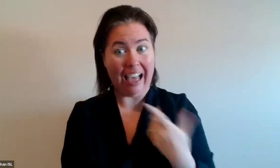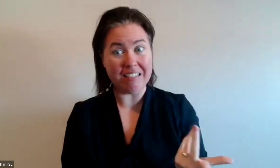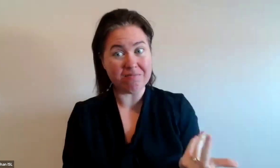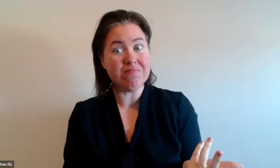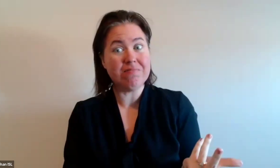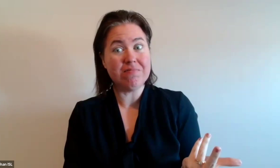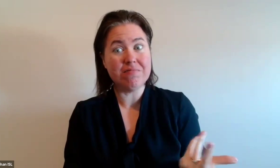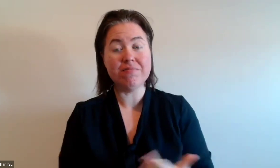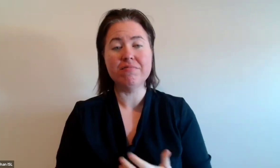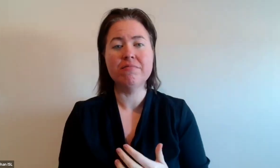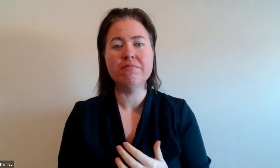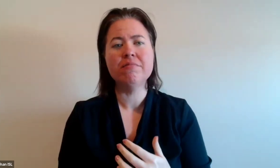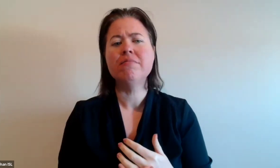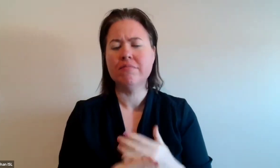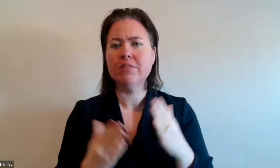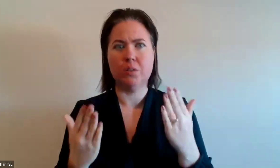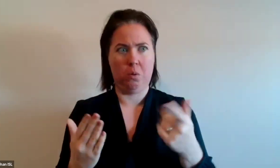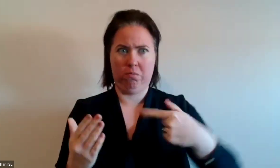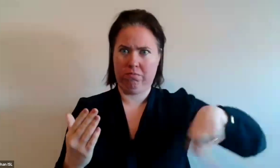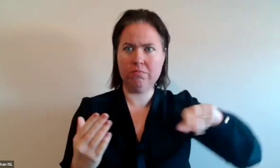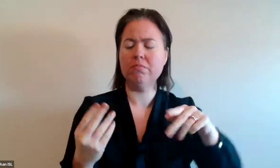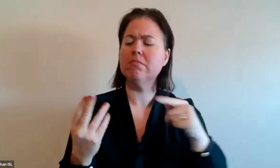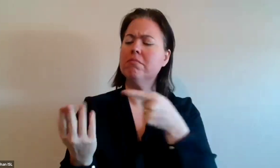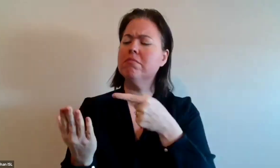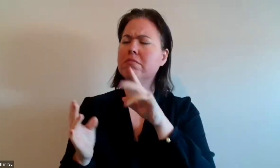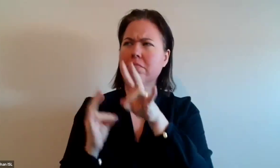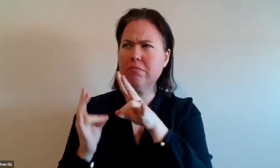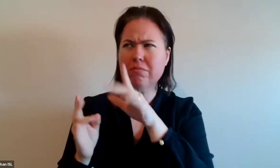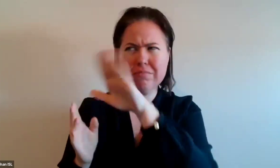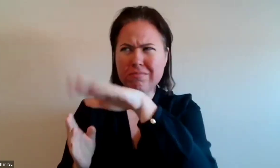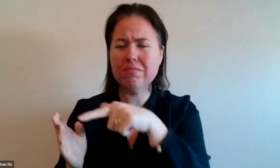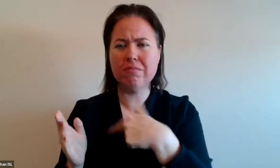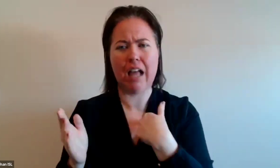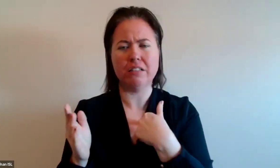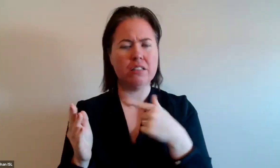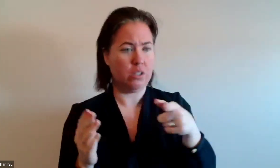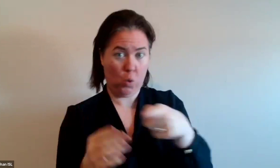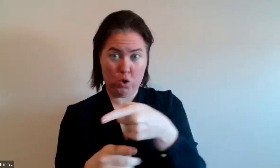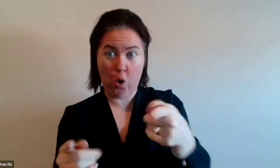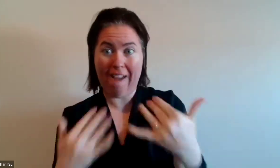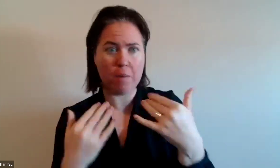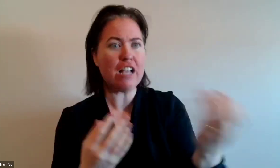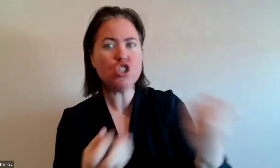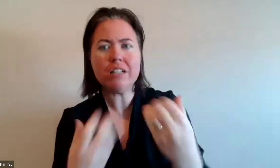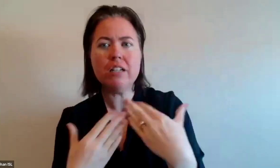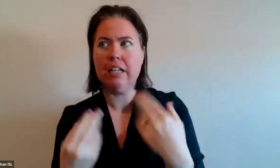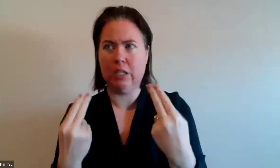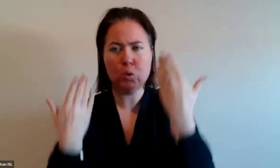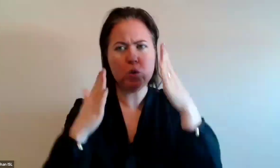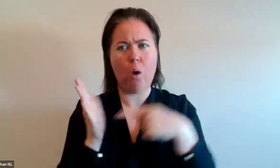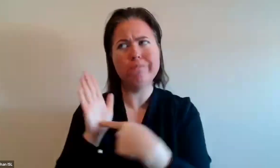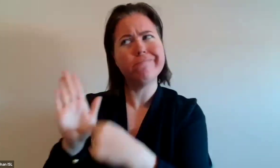that needs to be corrected by the information given from